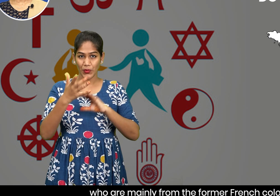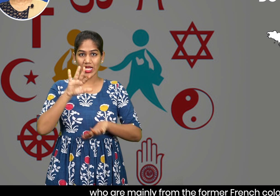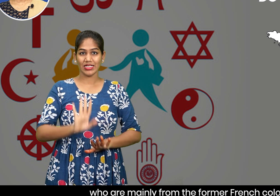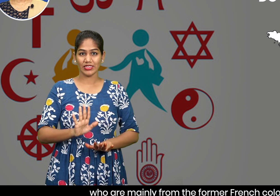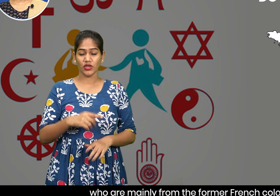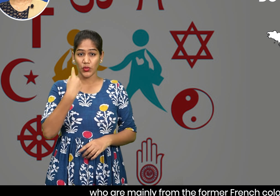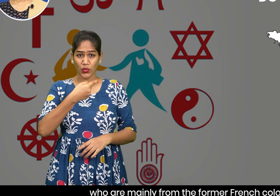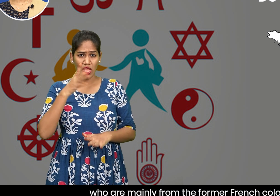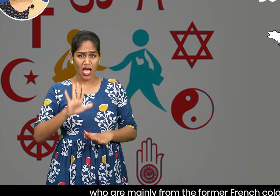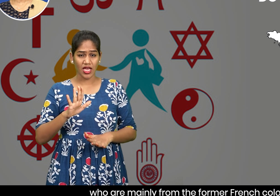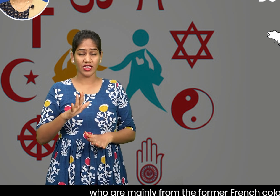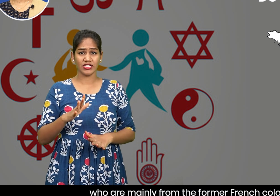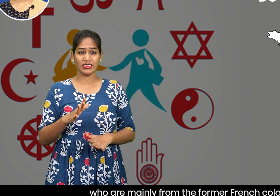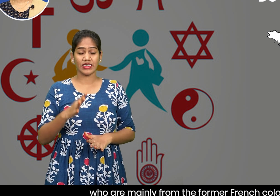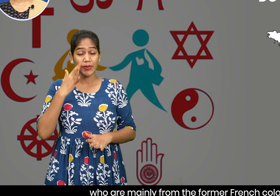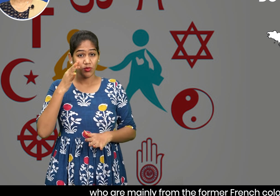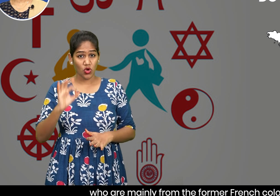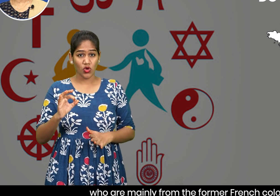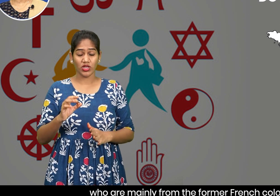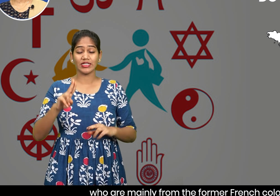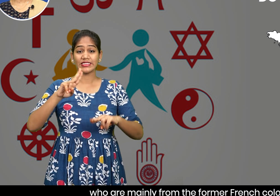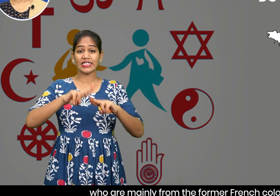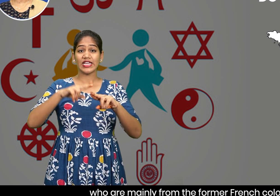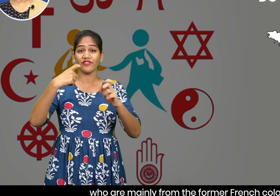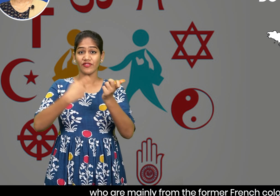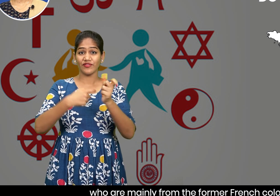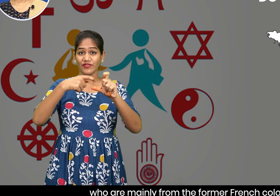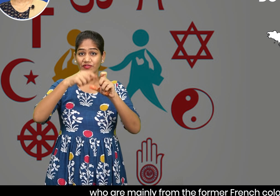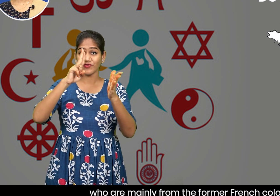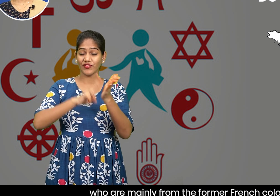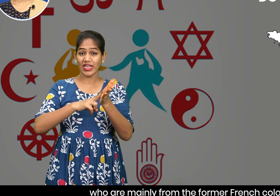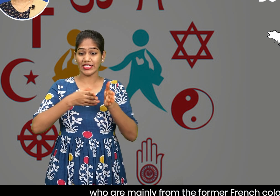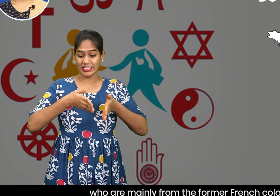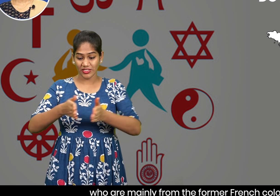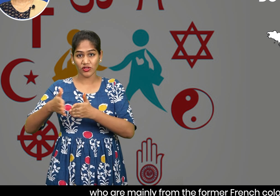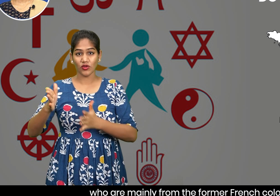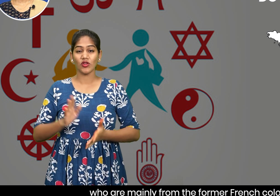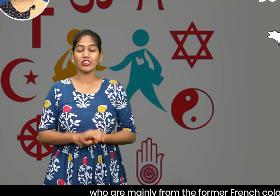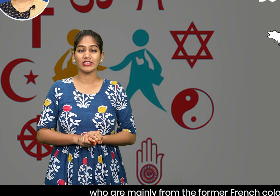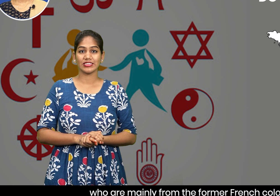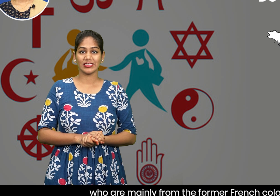who are mainly from the former French colonies of